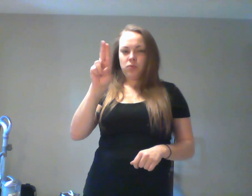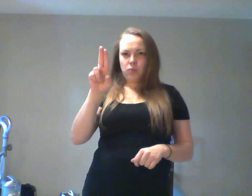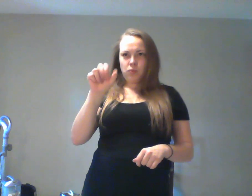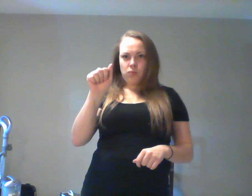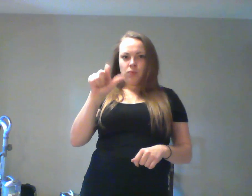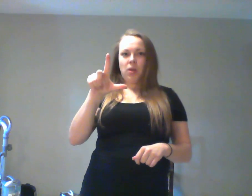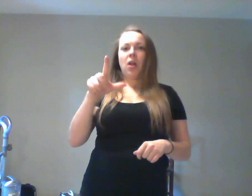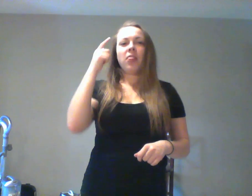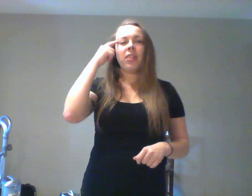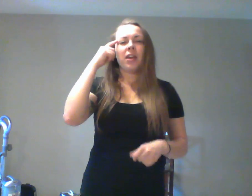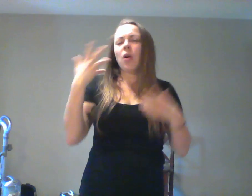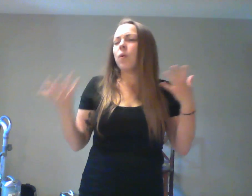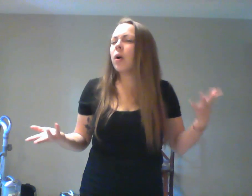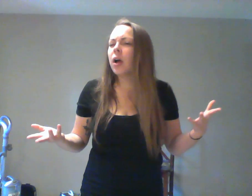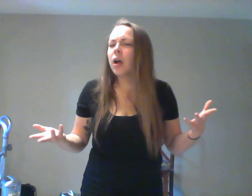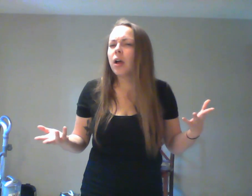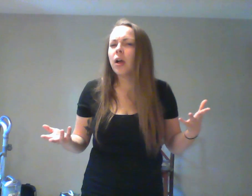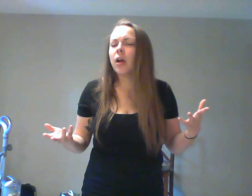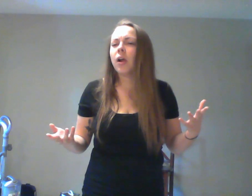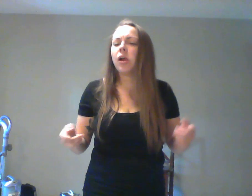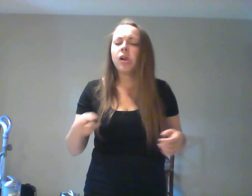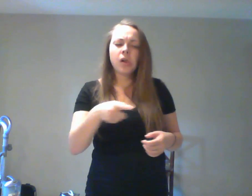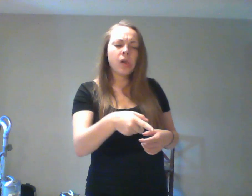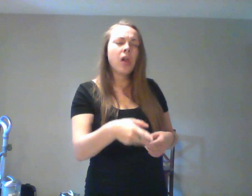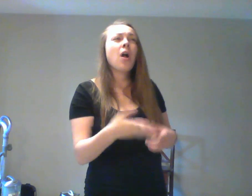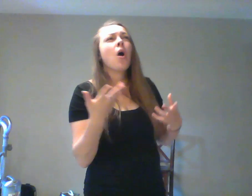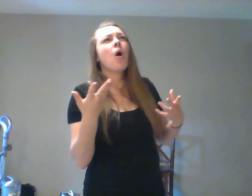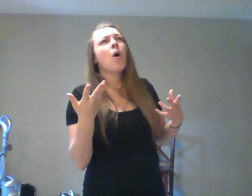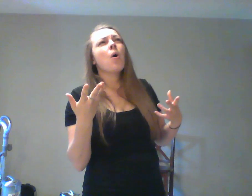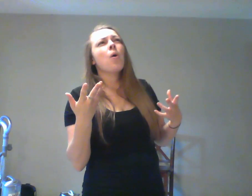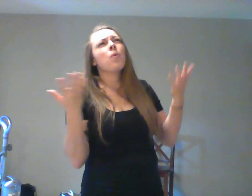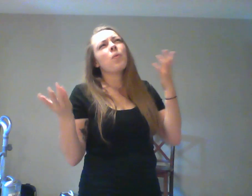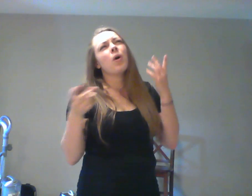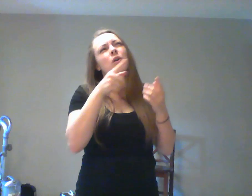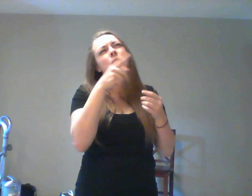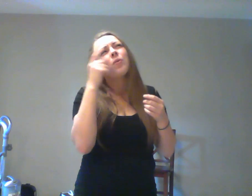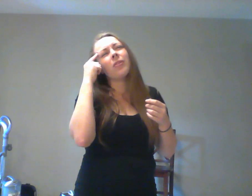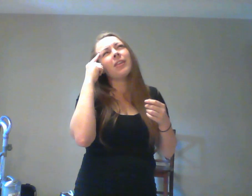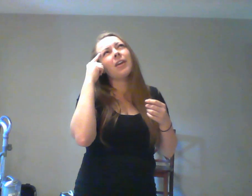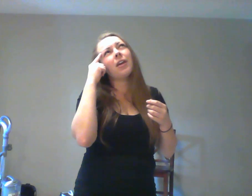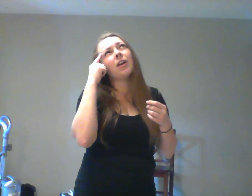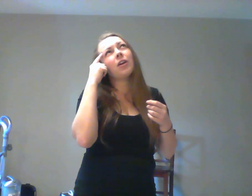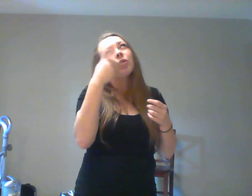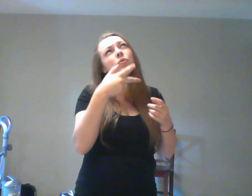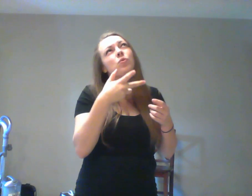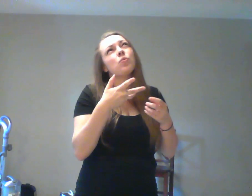What you think you should write down. Okay, what you think you should write down. Who can expand on that a little bit more? I love that you're saying that.